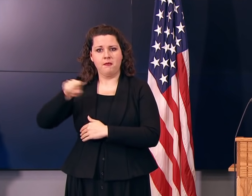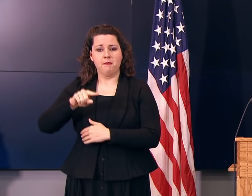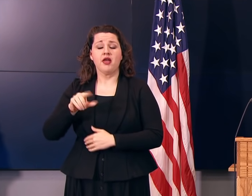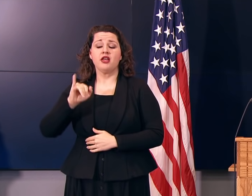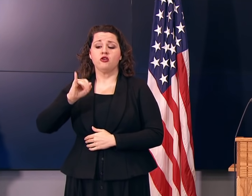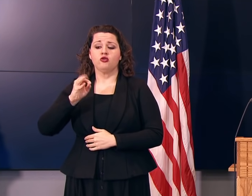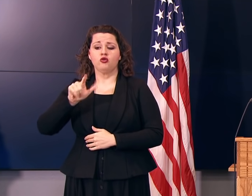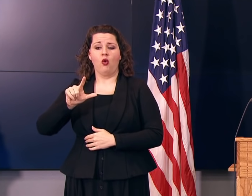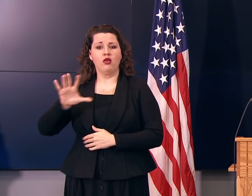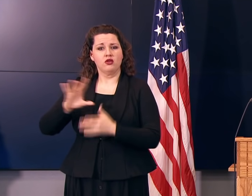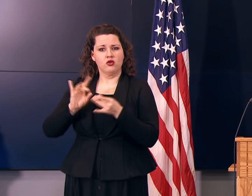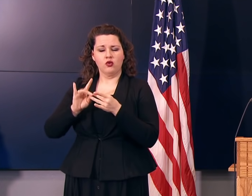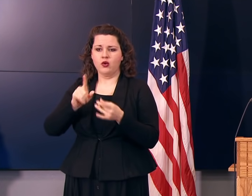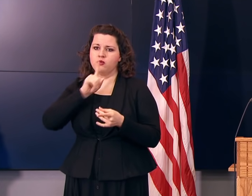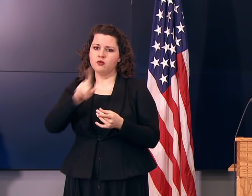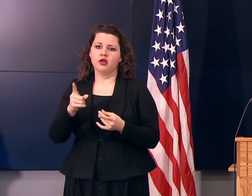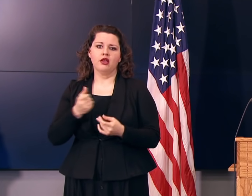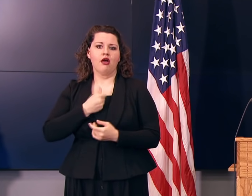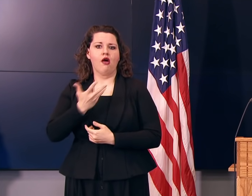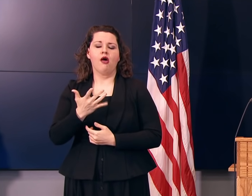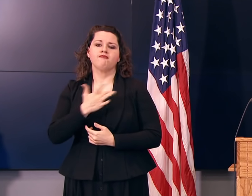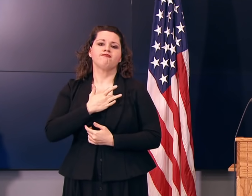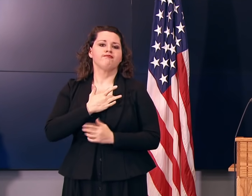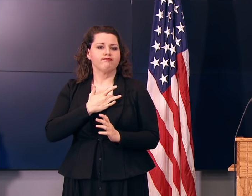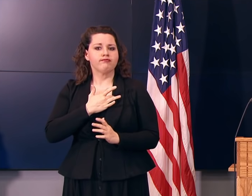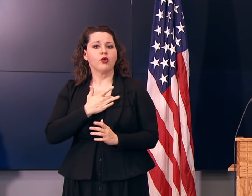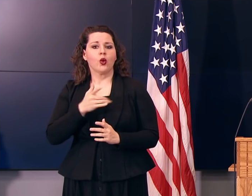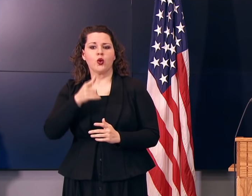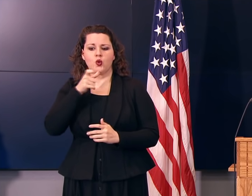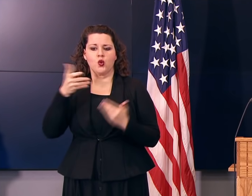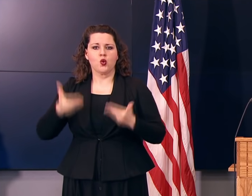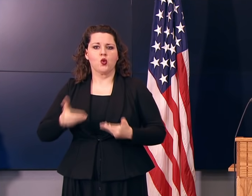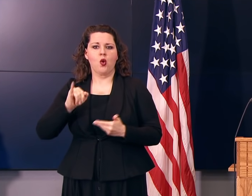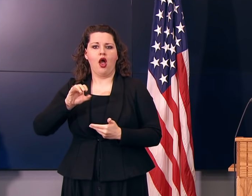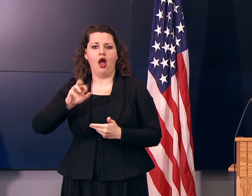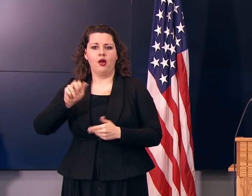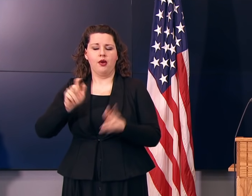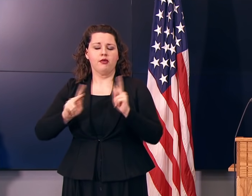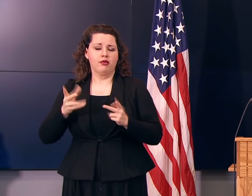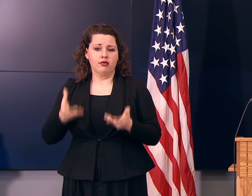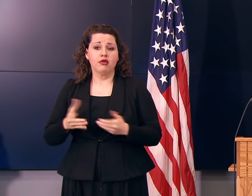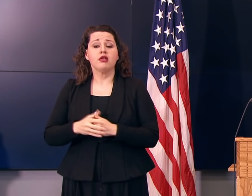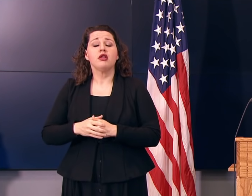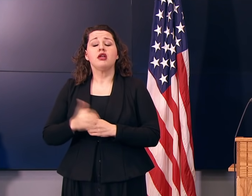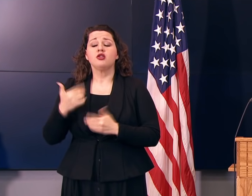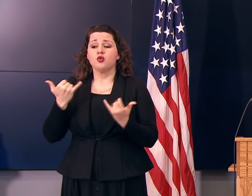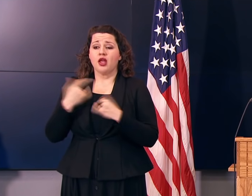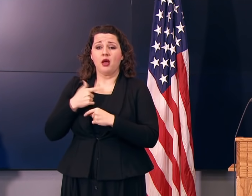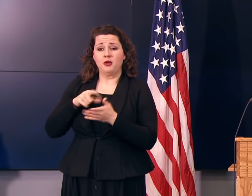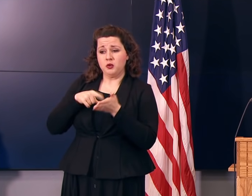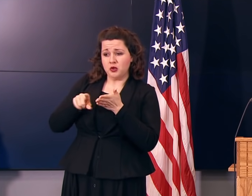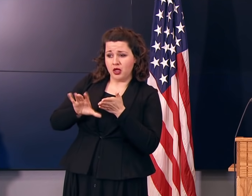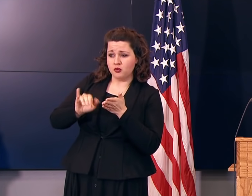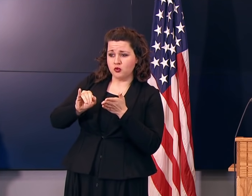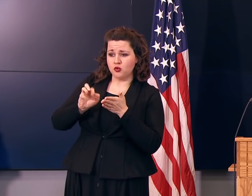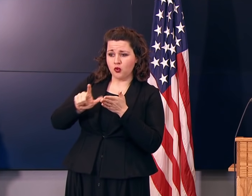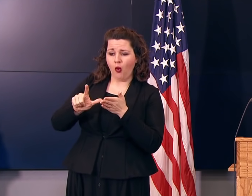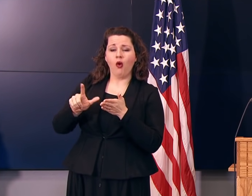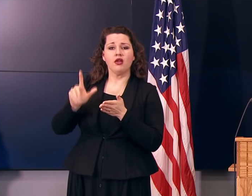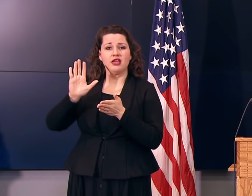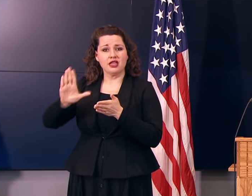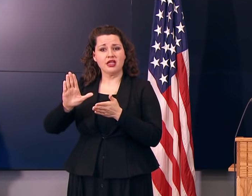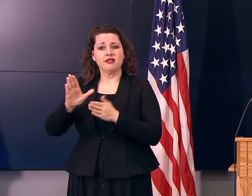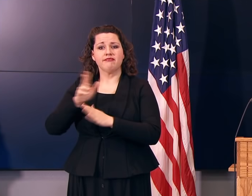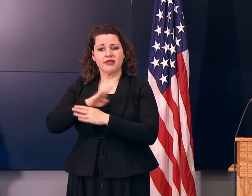to the very heart of who we are as Iowans. So I wanted to take this opportunity today to check in with Joel, hear about his business and